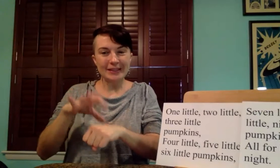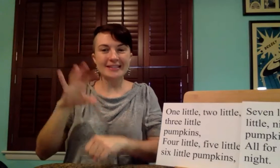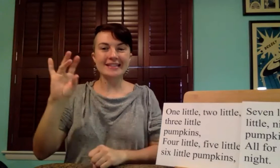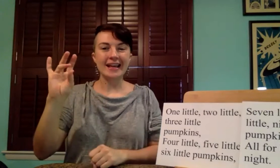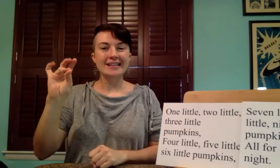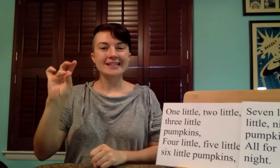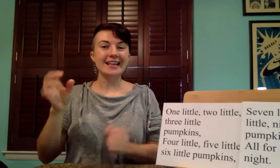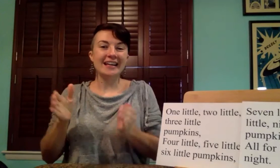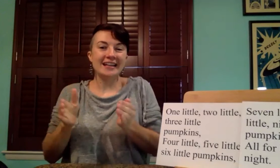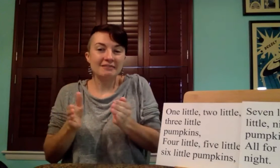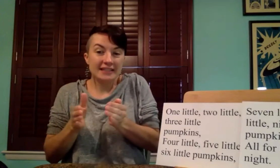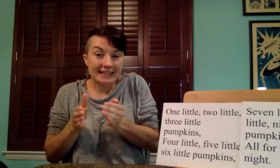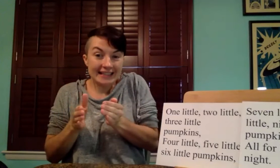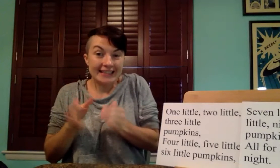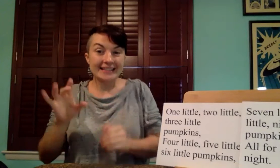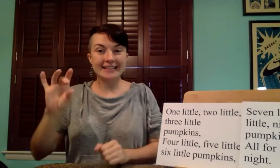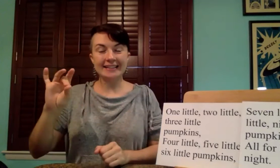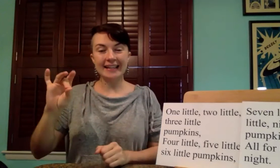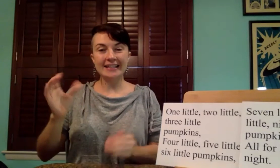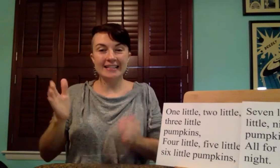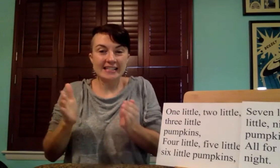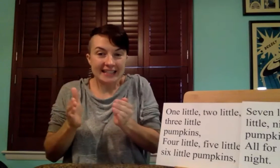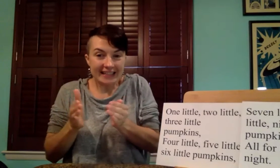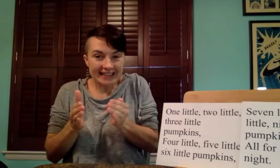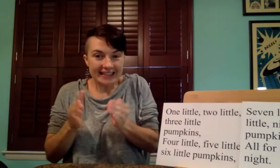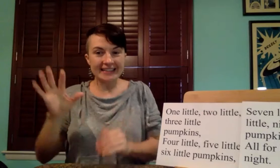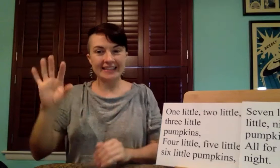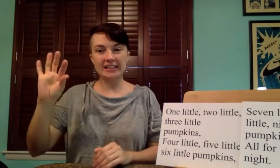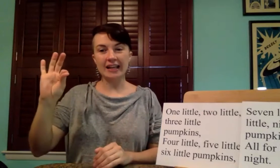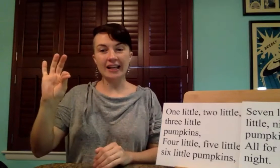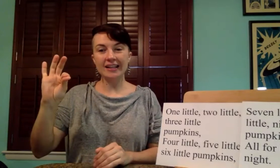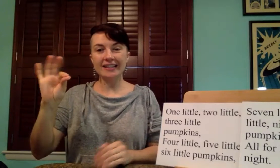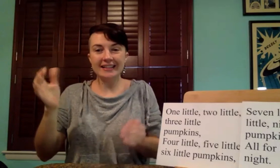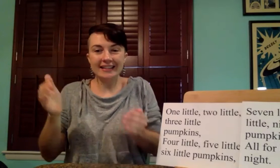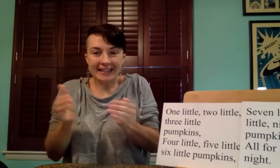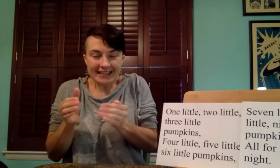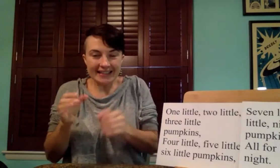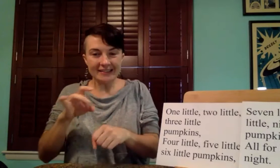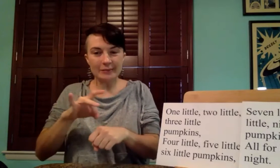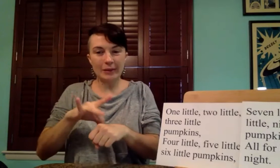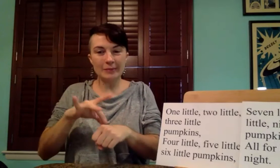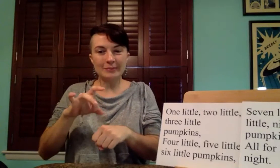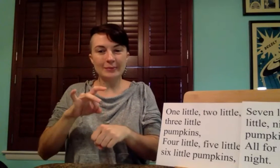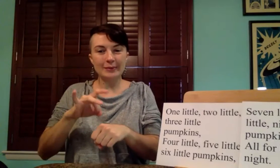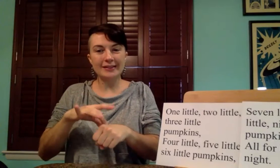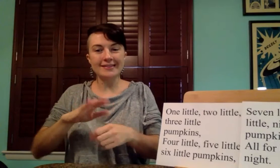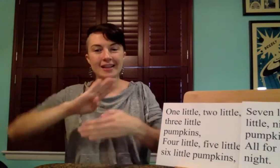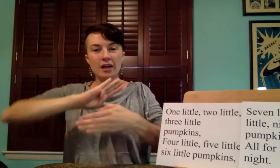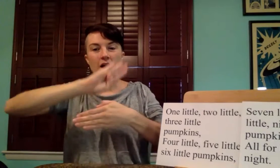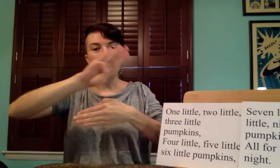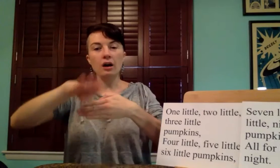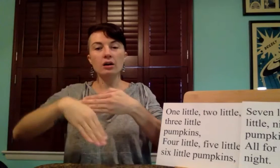pumpkins, 7 little, 8 little, 9 little pumpkins,